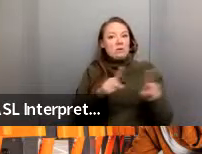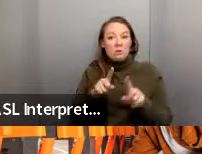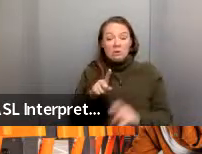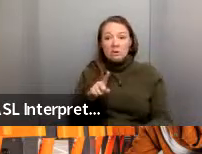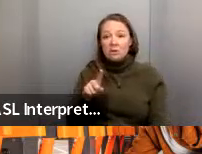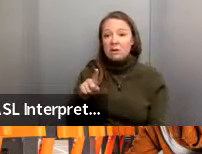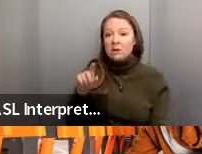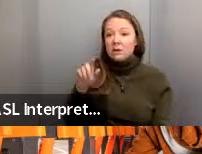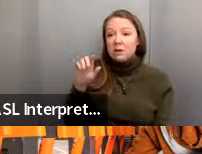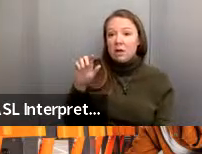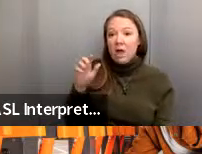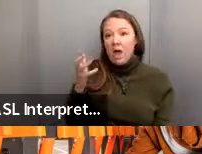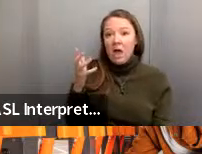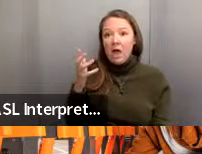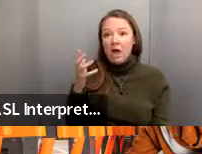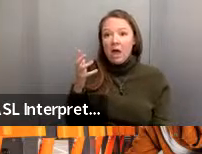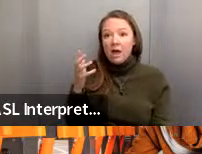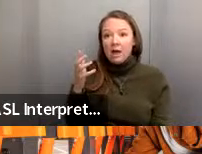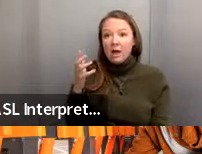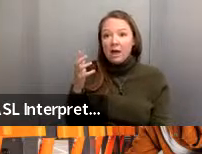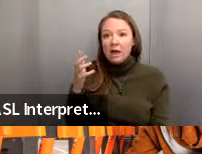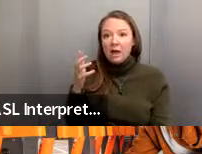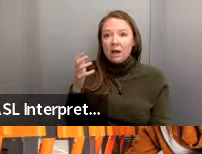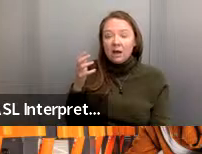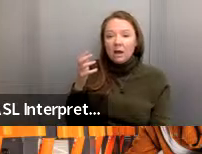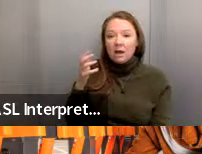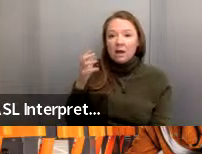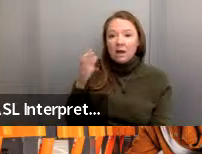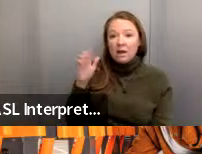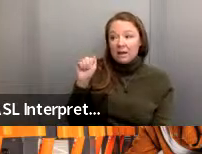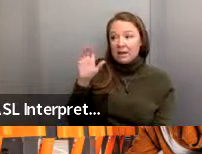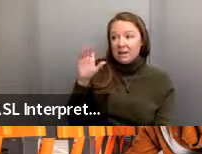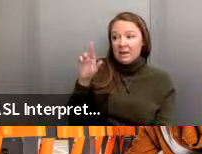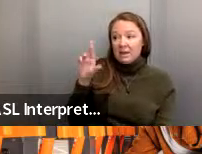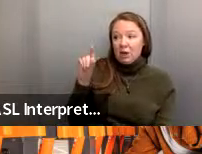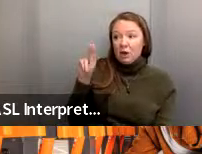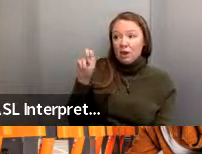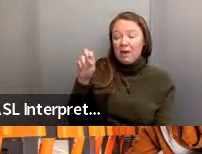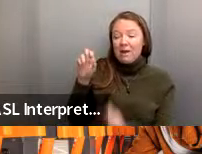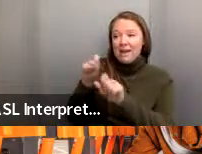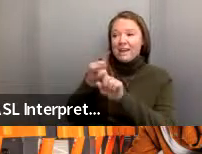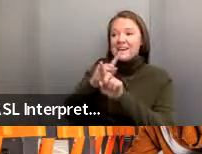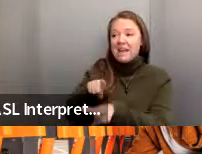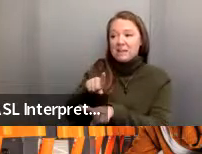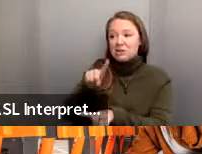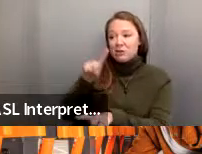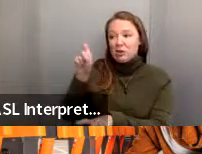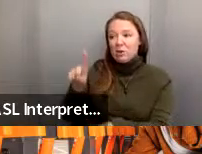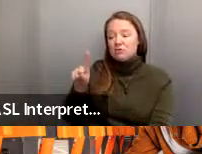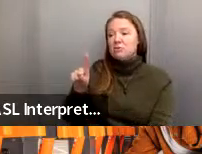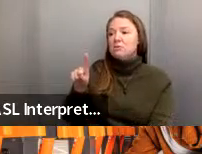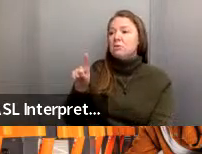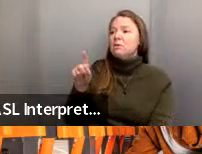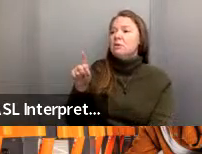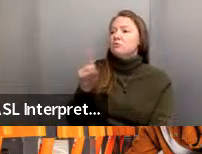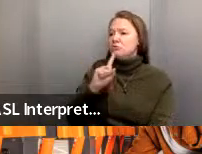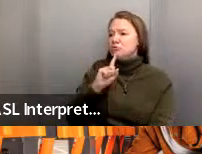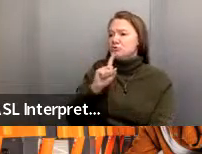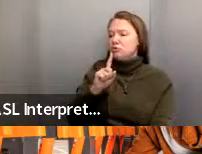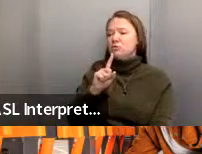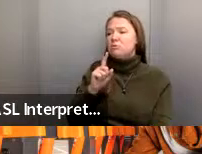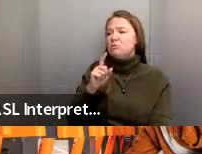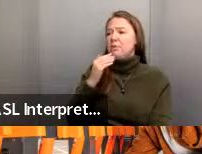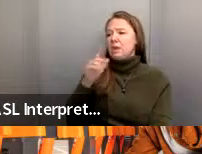Caroline, if you'd like, I can take this question. Okay, that works. Thanks, Tosh. Sure. Well,